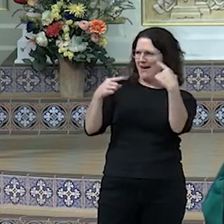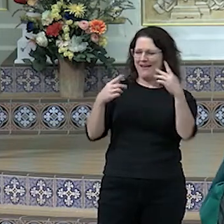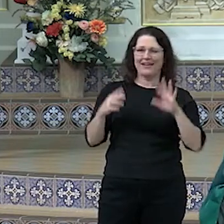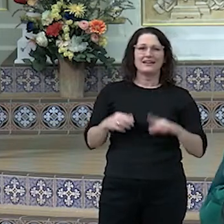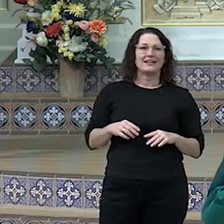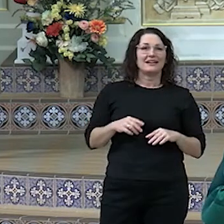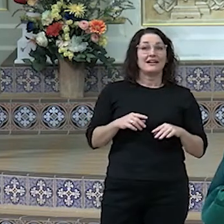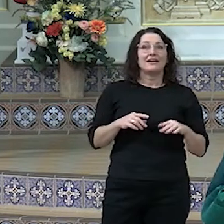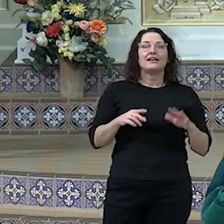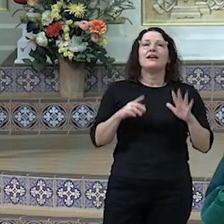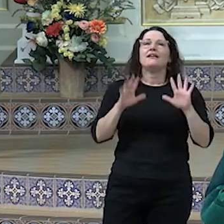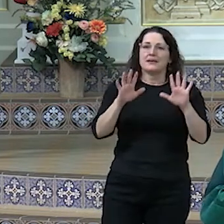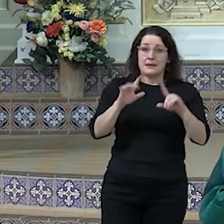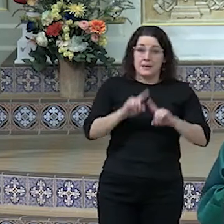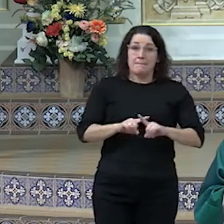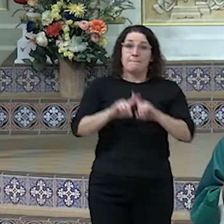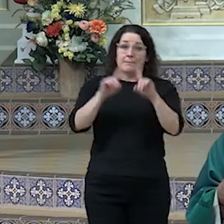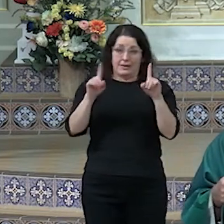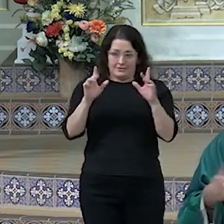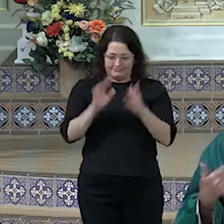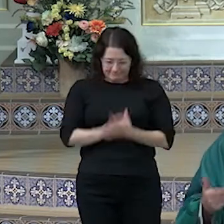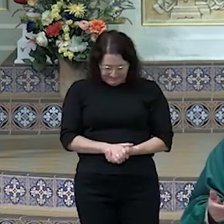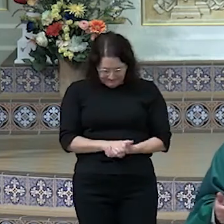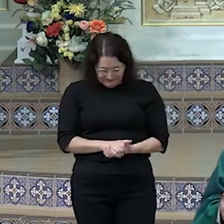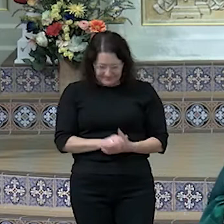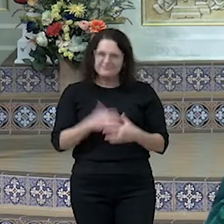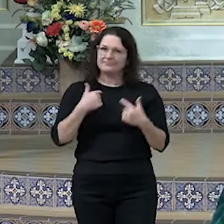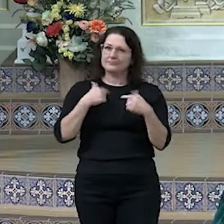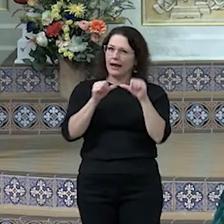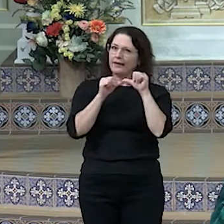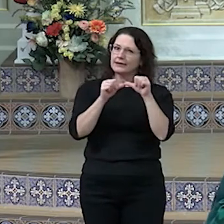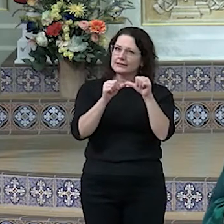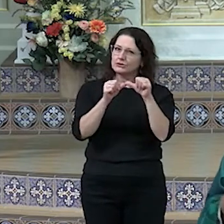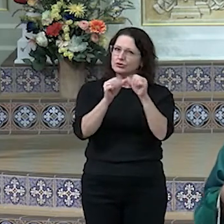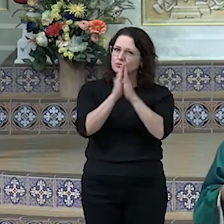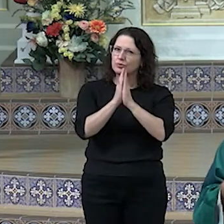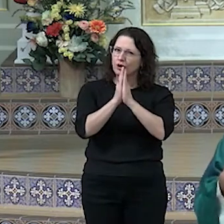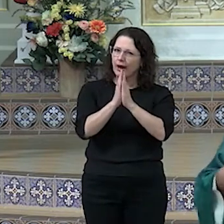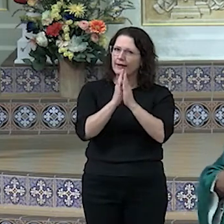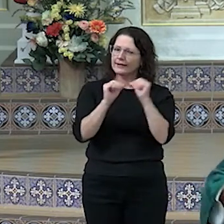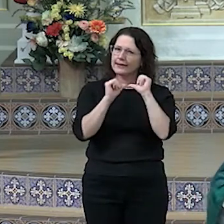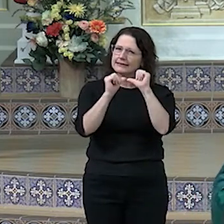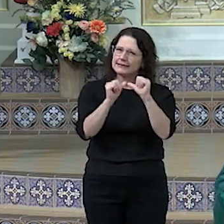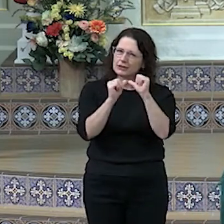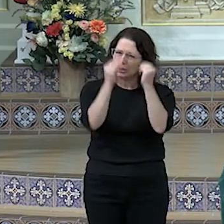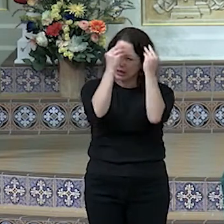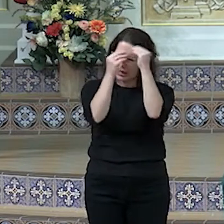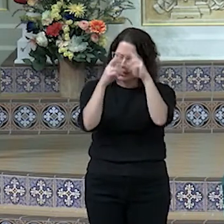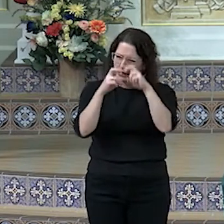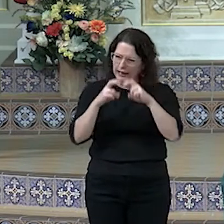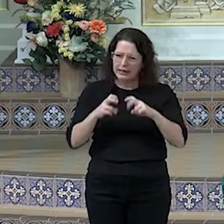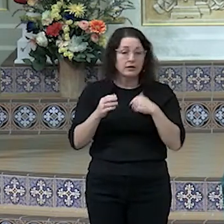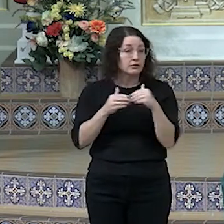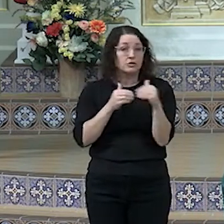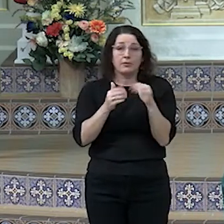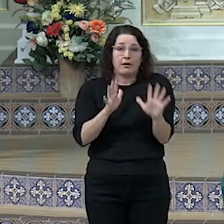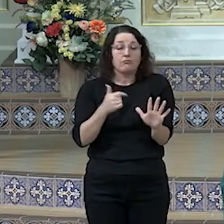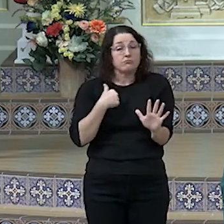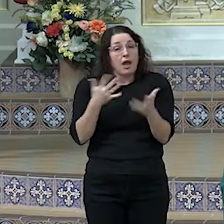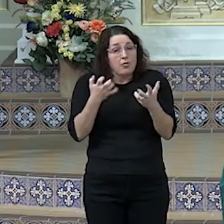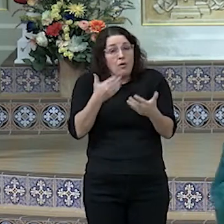then on further reflection, I realized that no matter how good of a teammate I wanted to